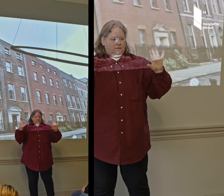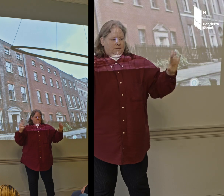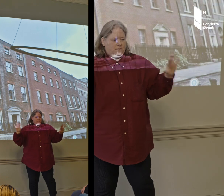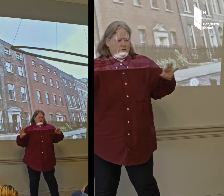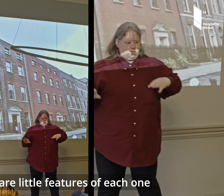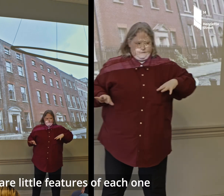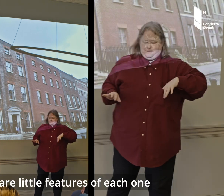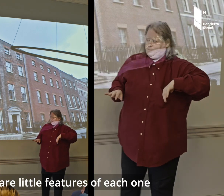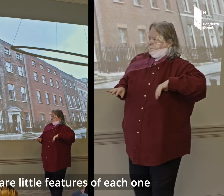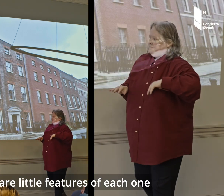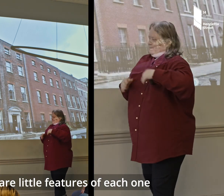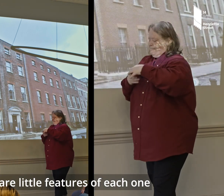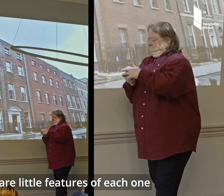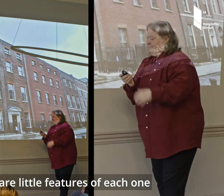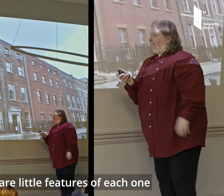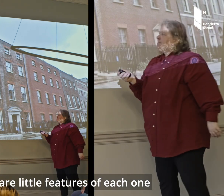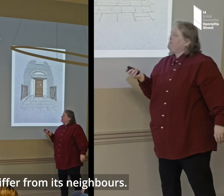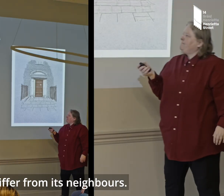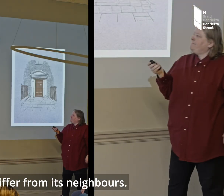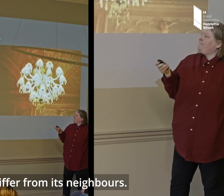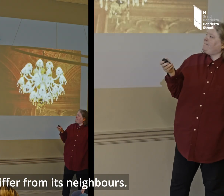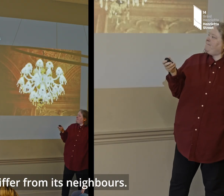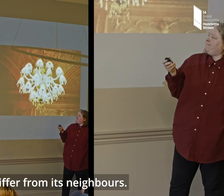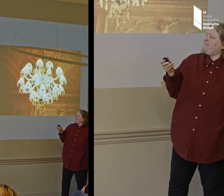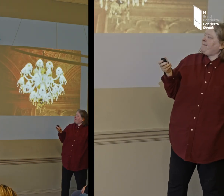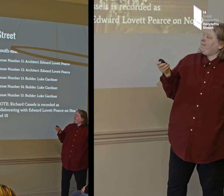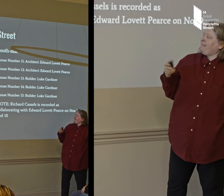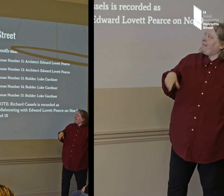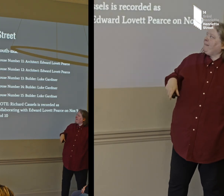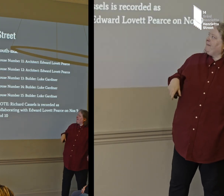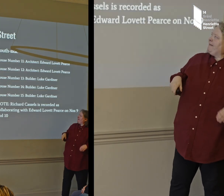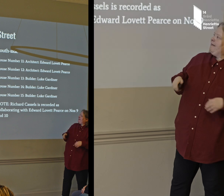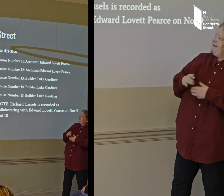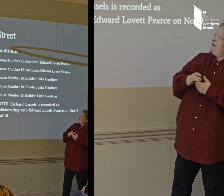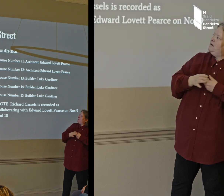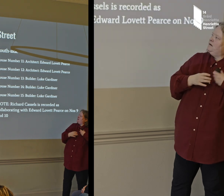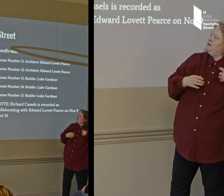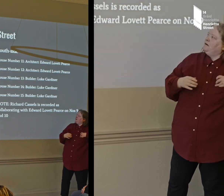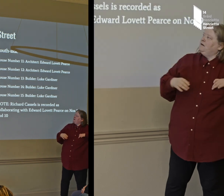distinct. And there are little features of each one that differ from its neighbours.